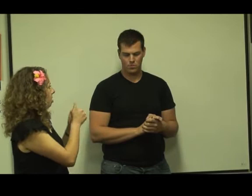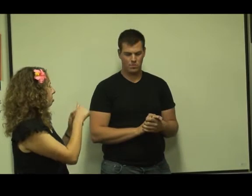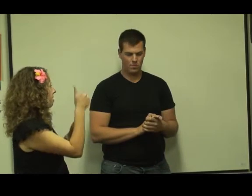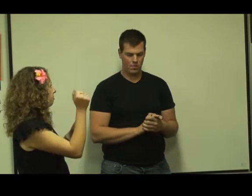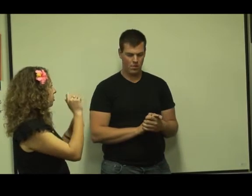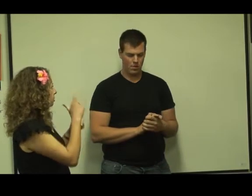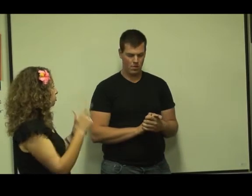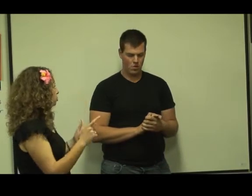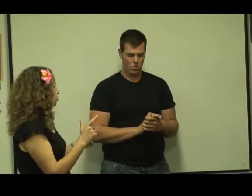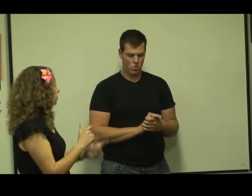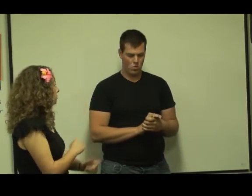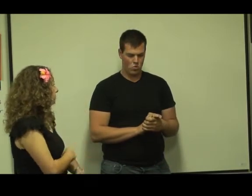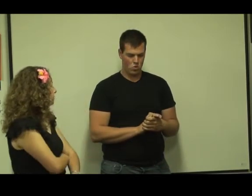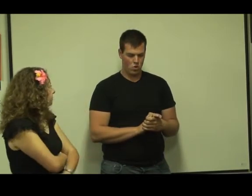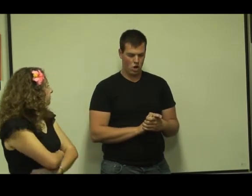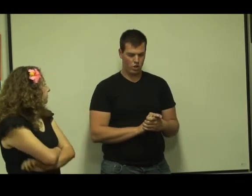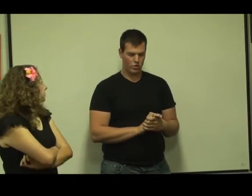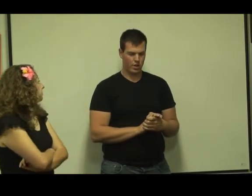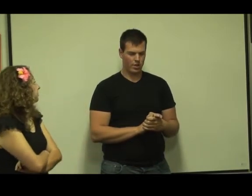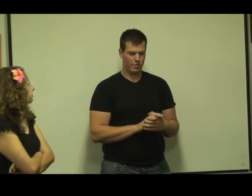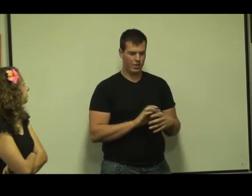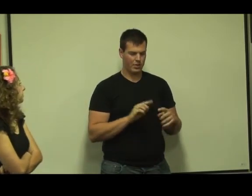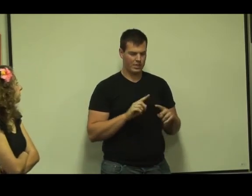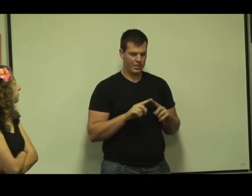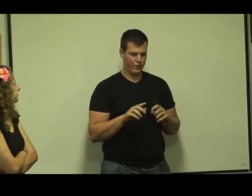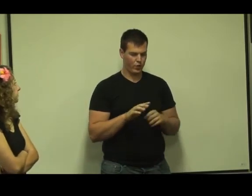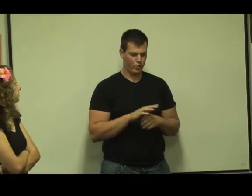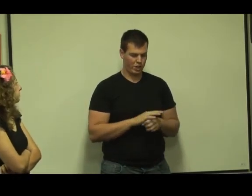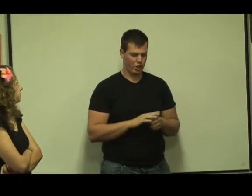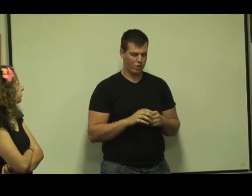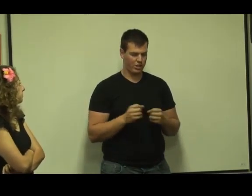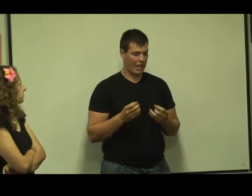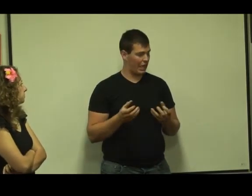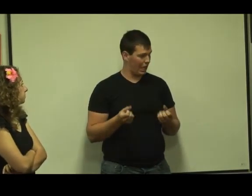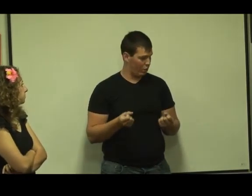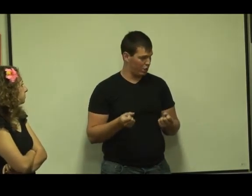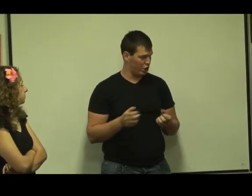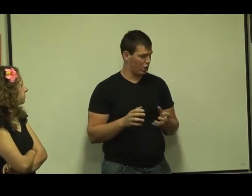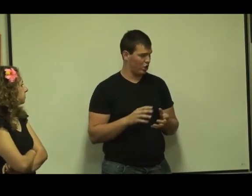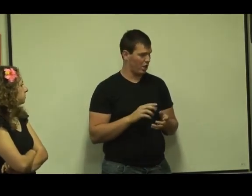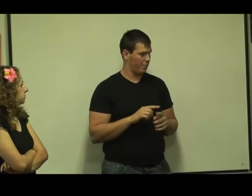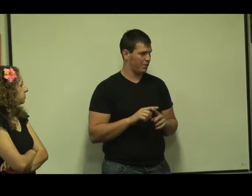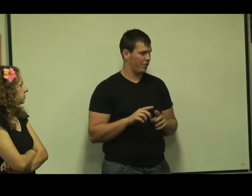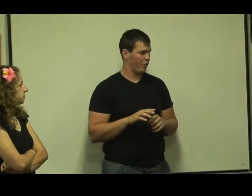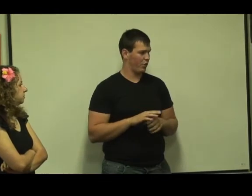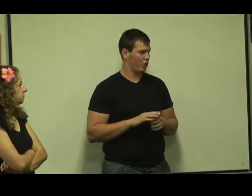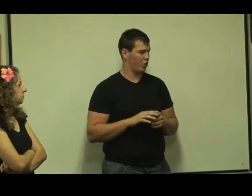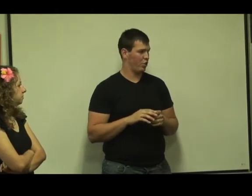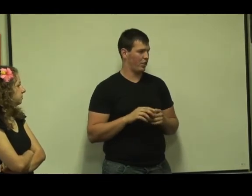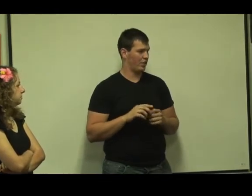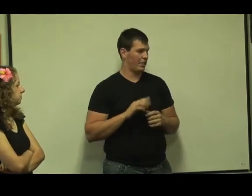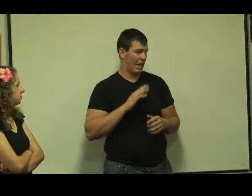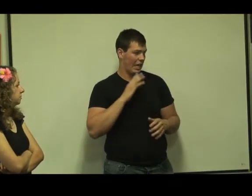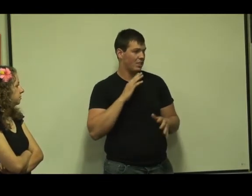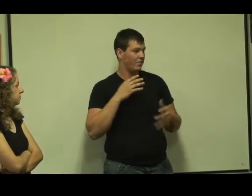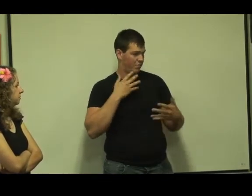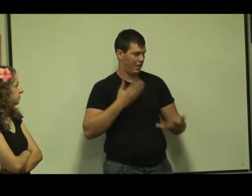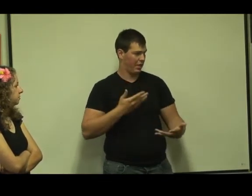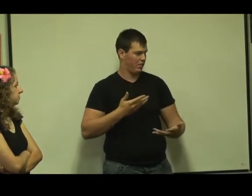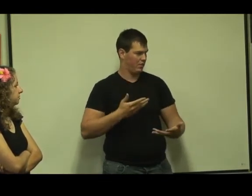you? Are you talking about different issue, language? Are you talking about different issue, document? Just in